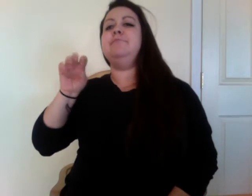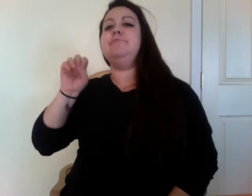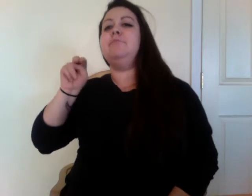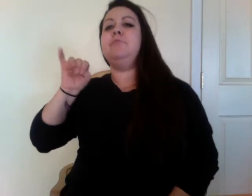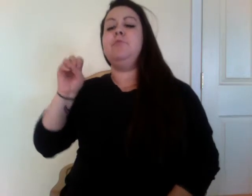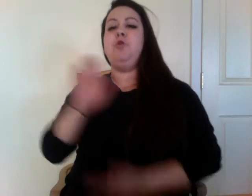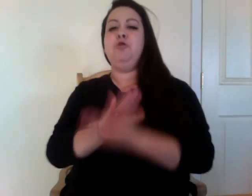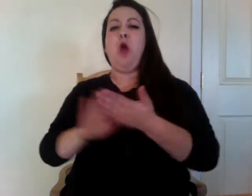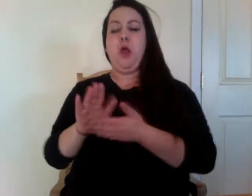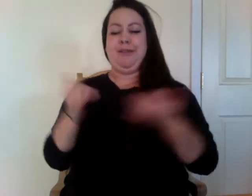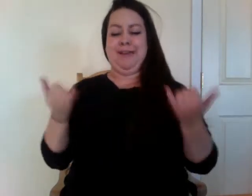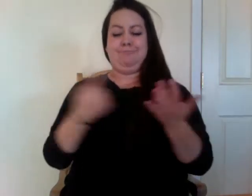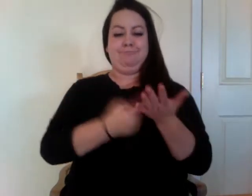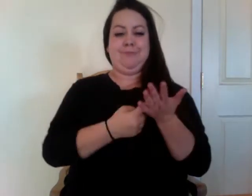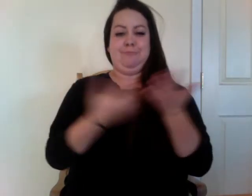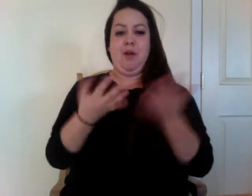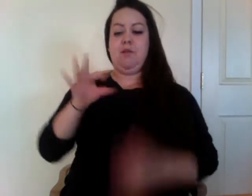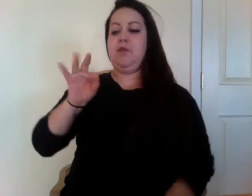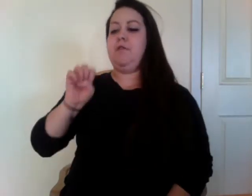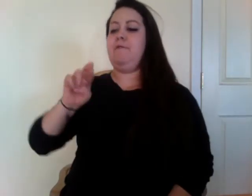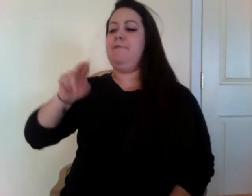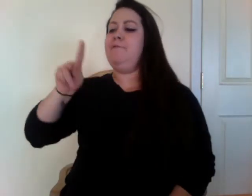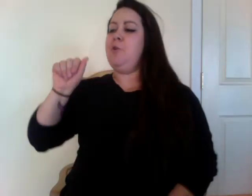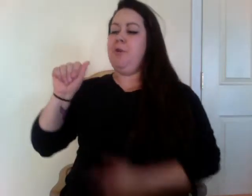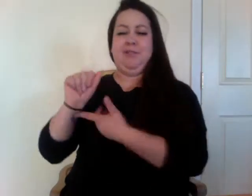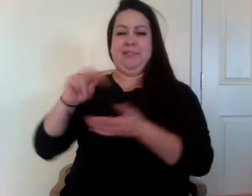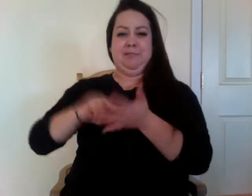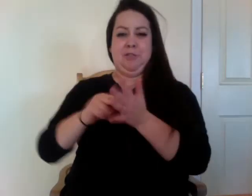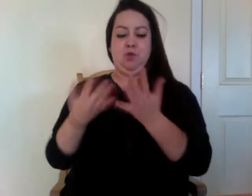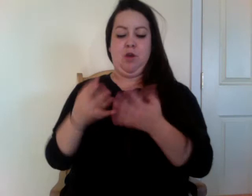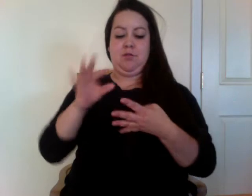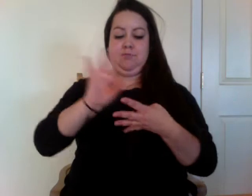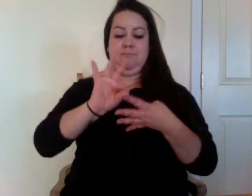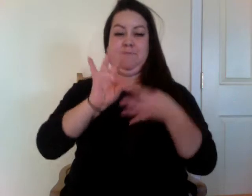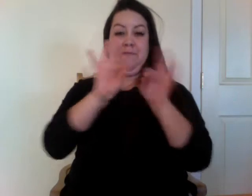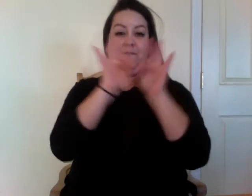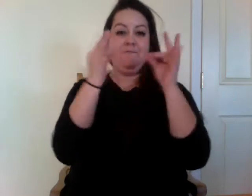And FERPA stands for the Family Educational Rights and Privacy Act.